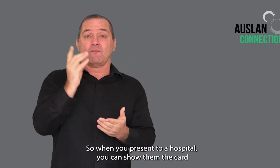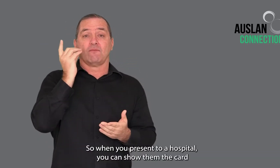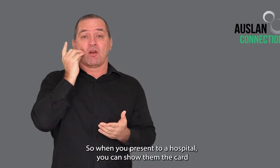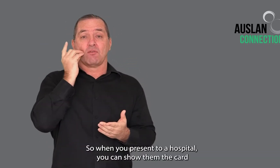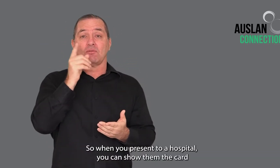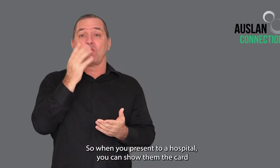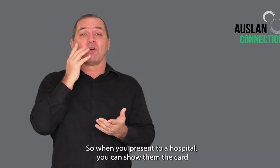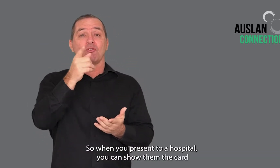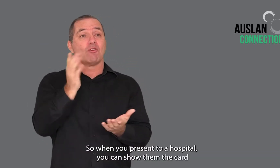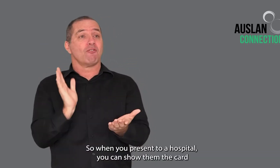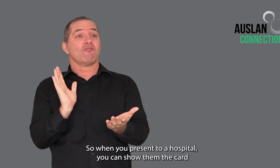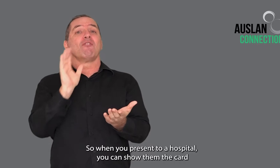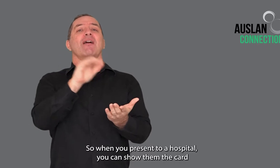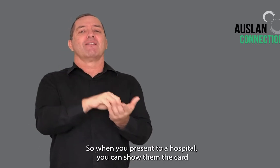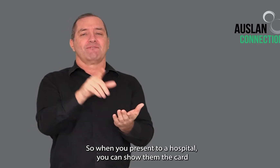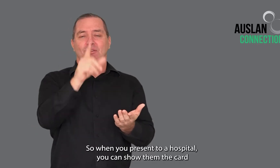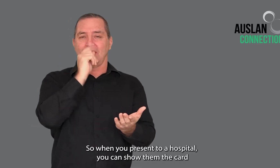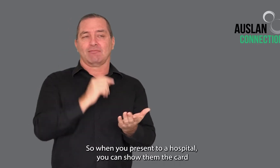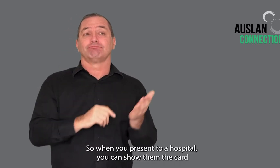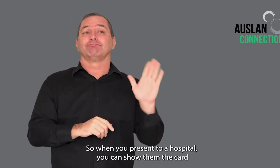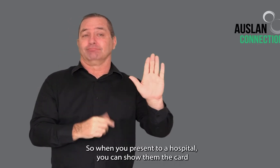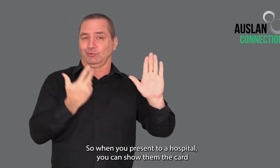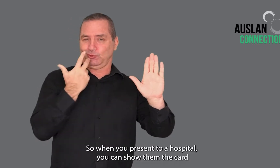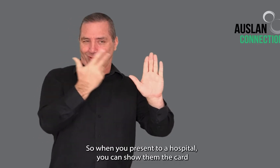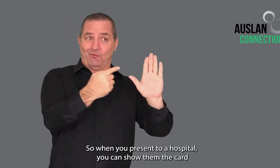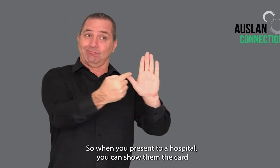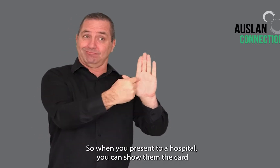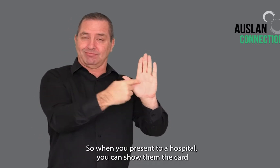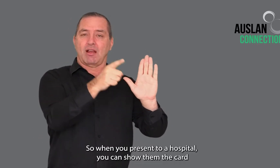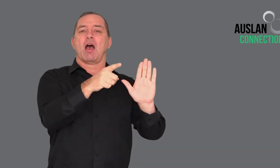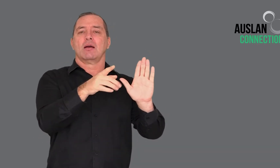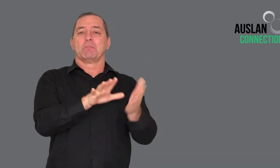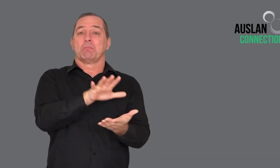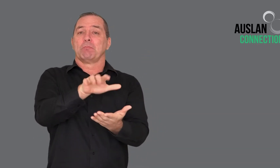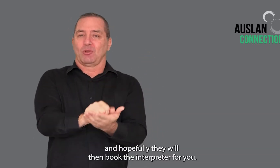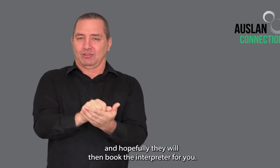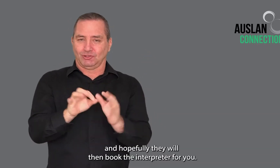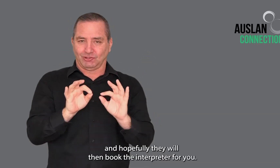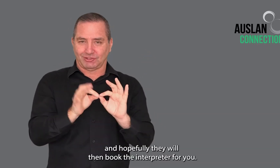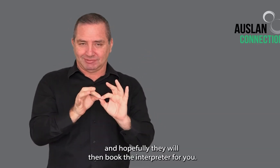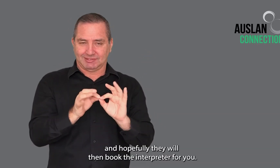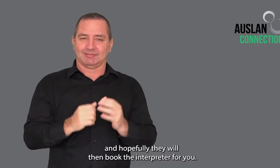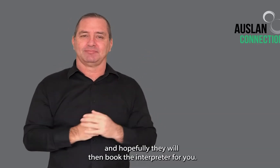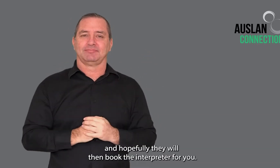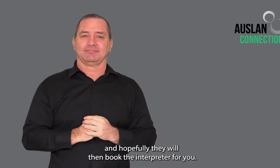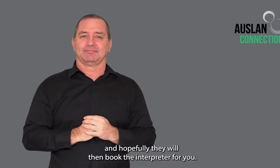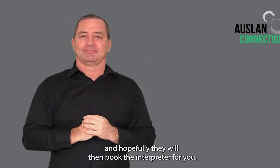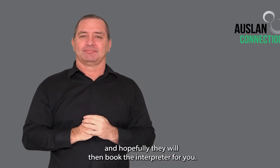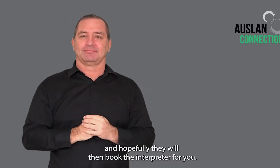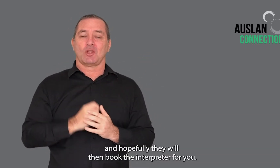So when you present to a hospital, you can show them the card and hopefully they will then book the interpreter